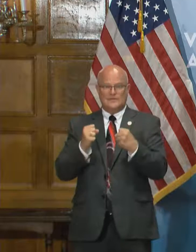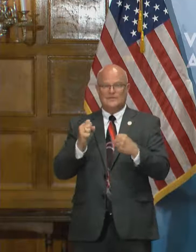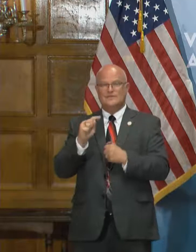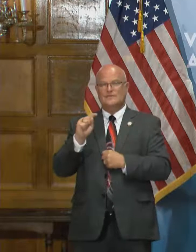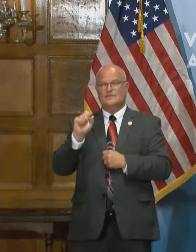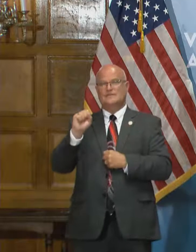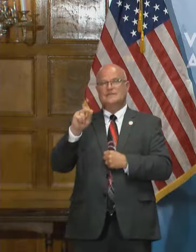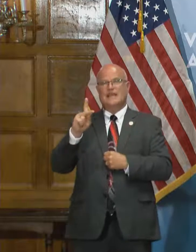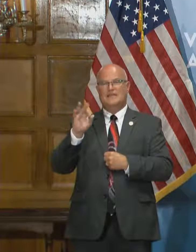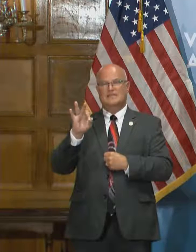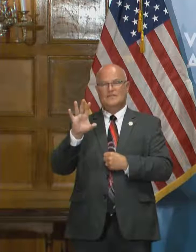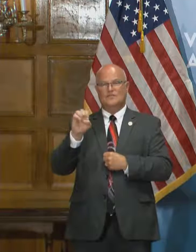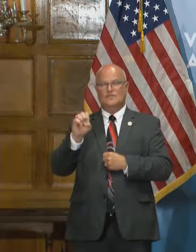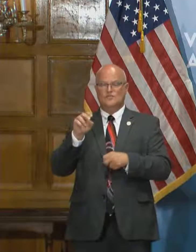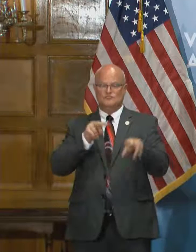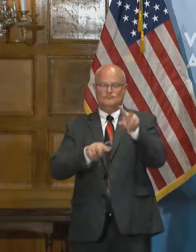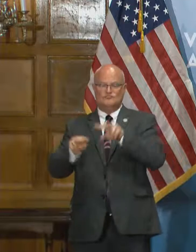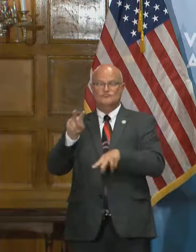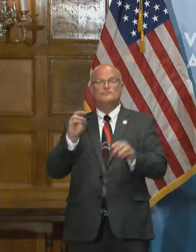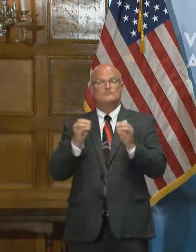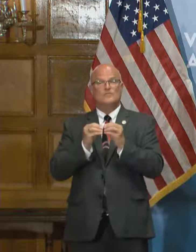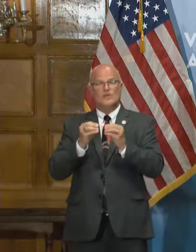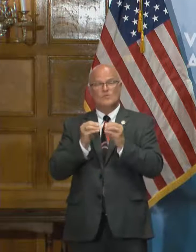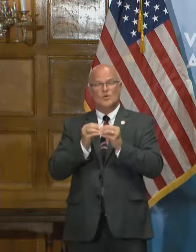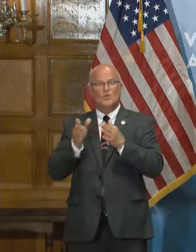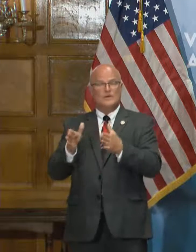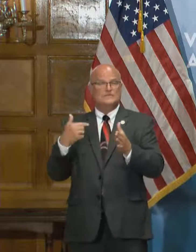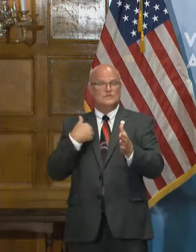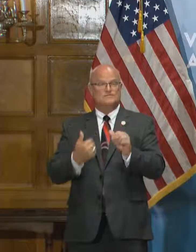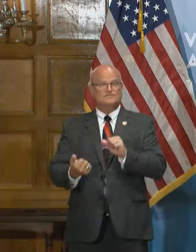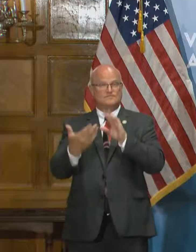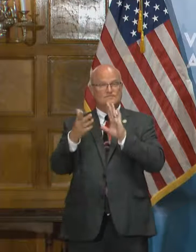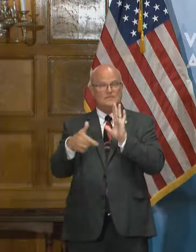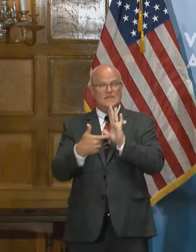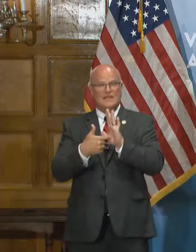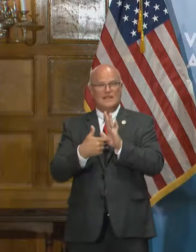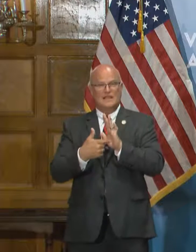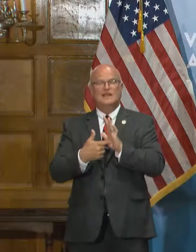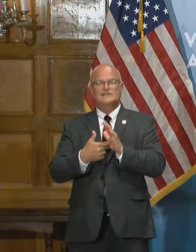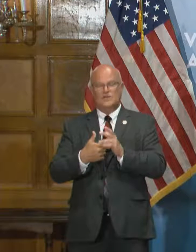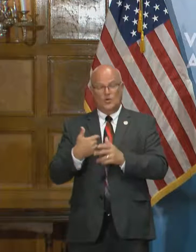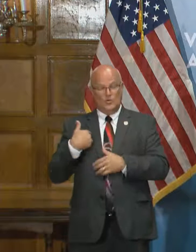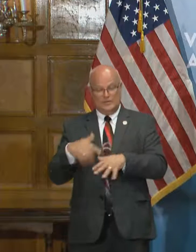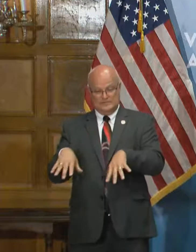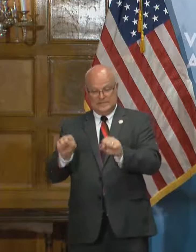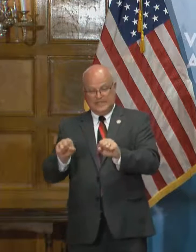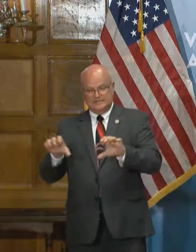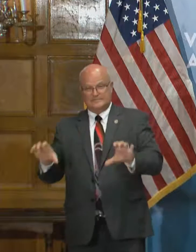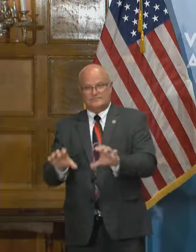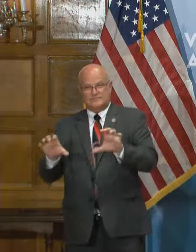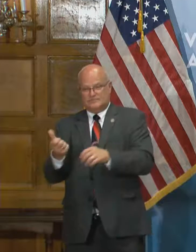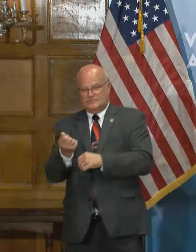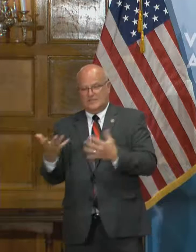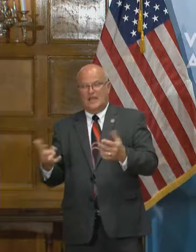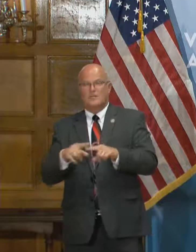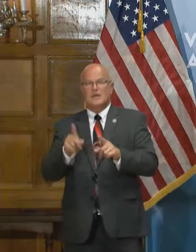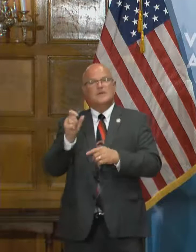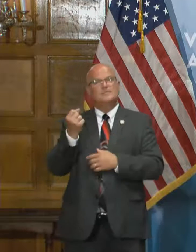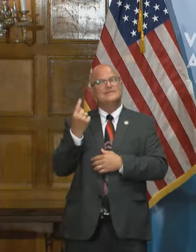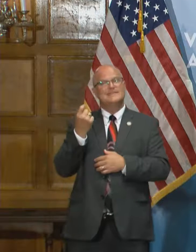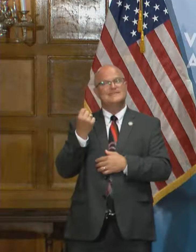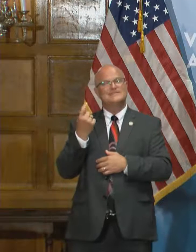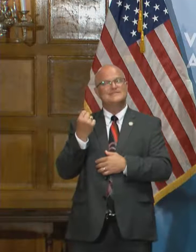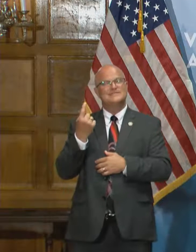force, to look at any other ways that we can address this. So a number of steps are being taken, but everybody has to